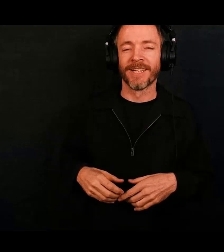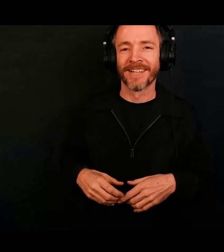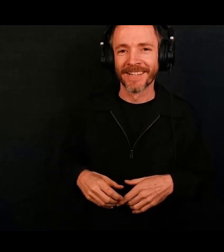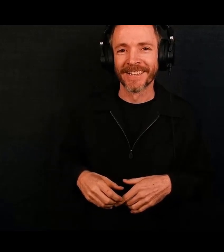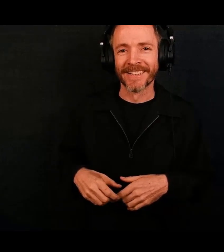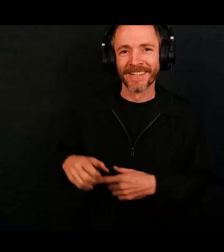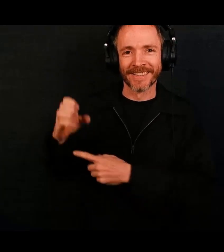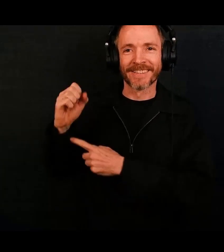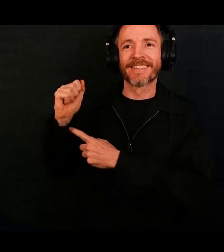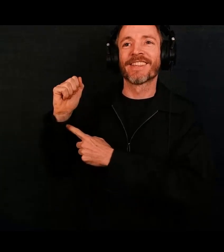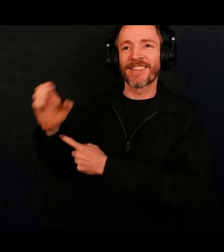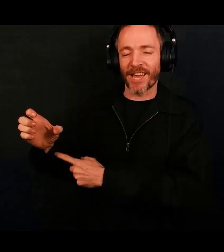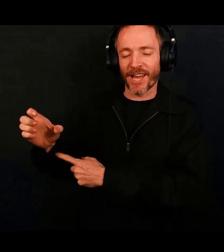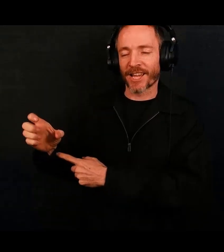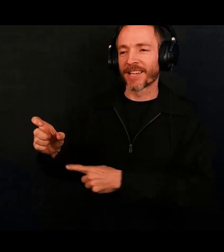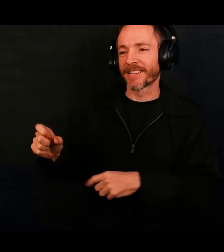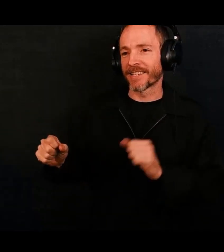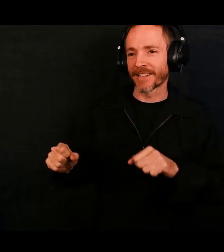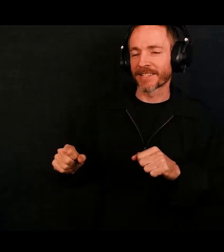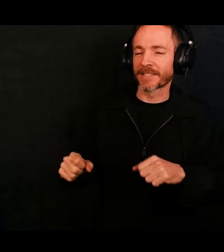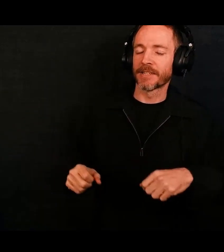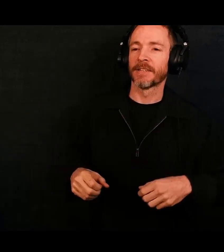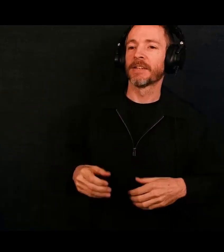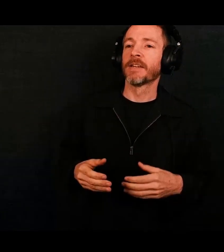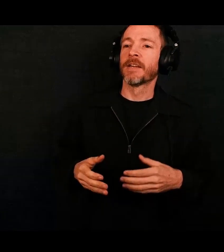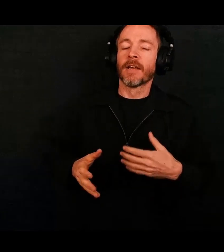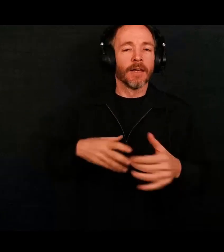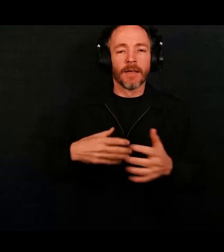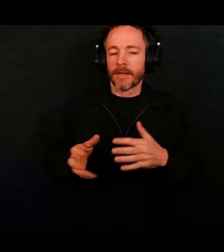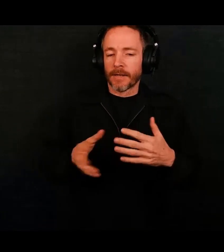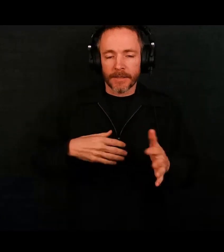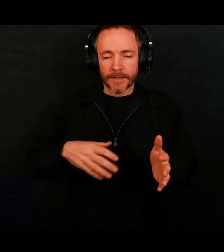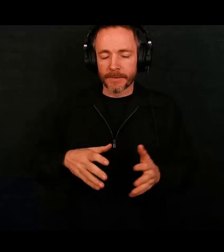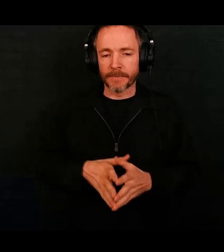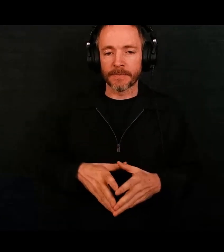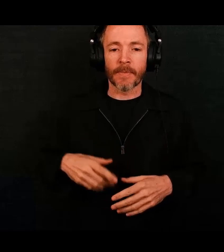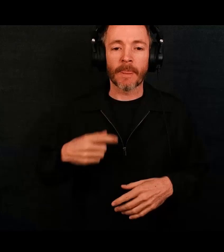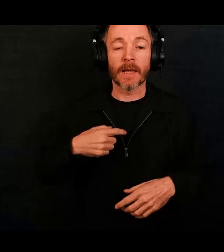look at that. Anywho. Thick. Yes.